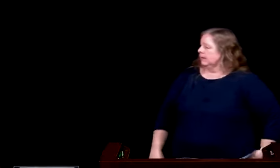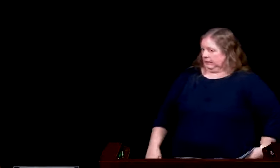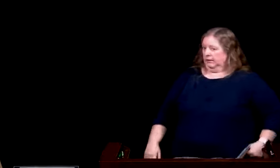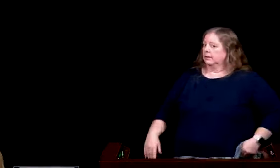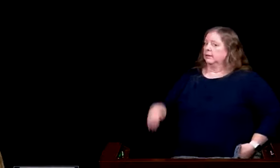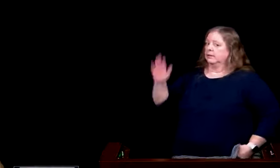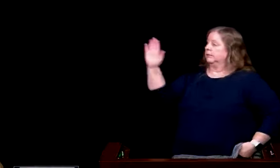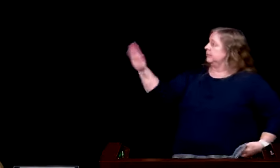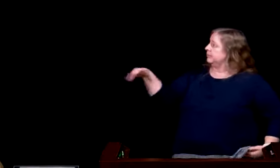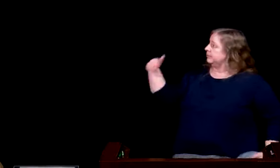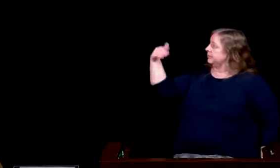him.